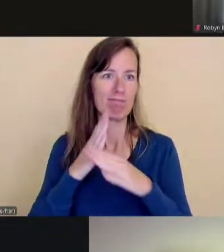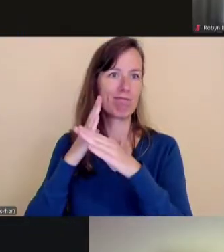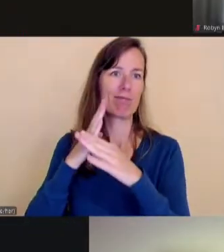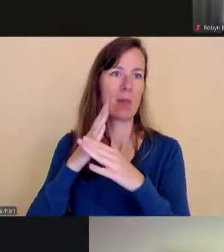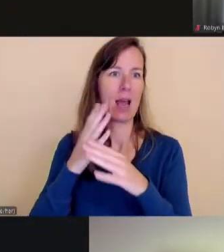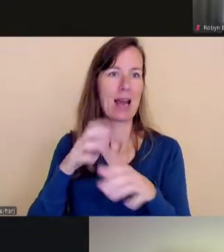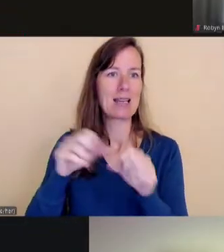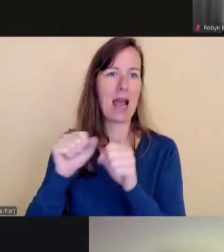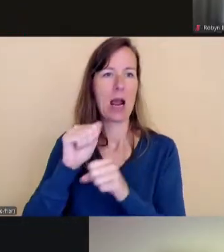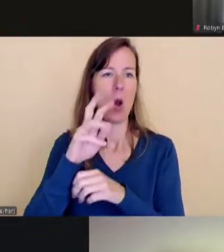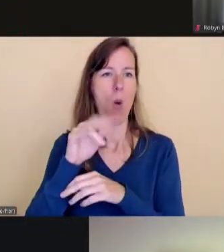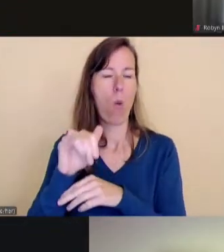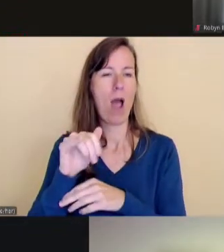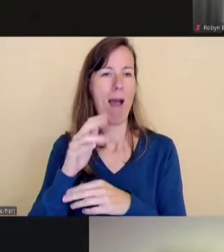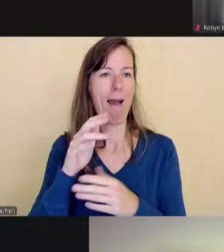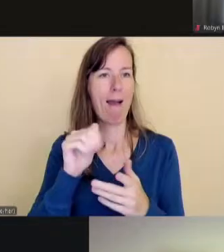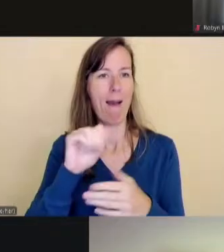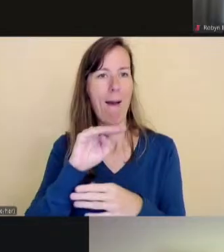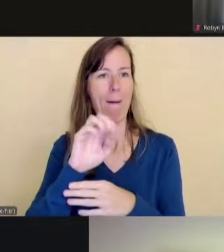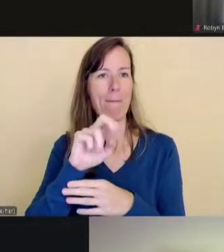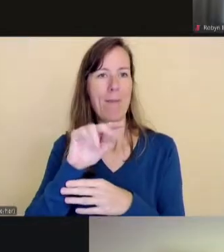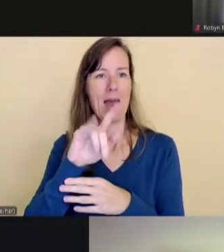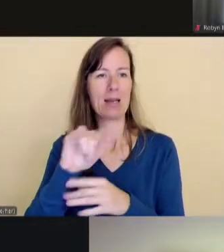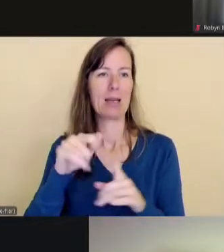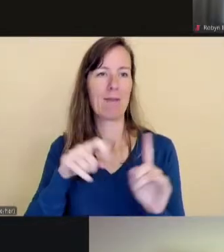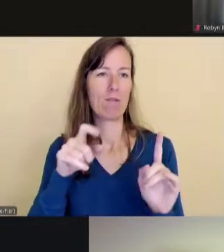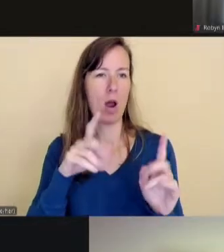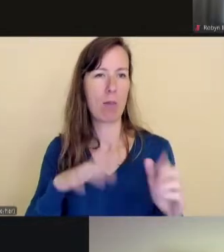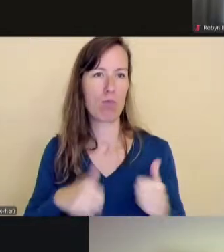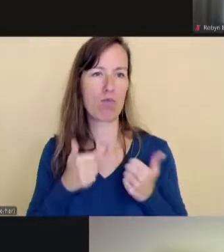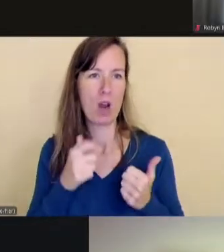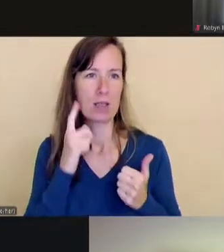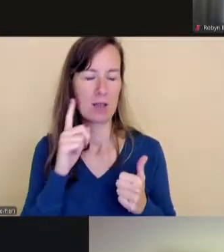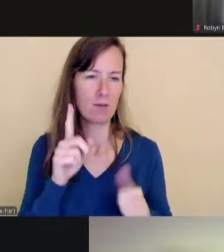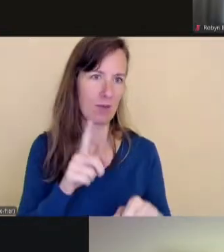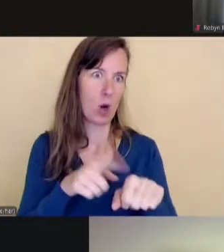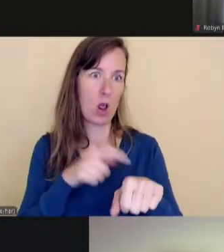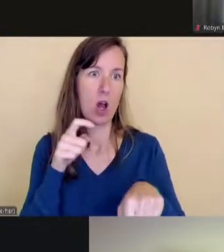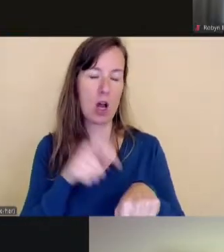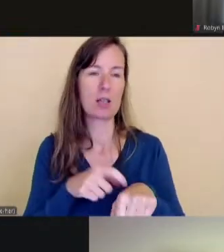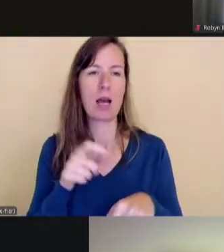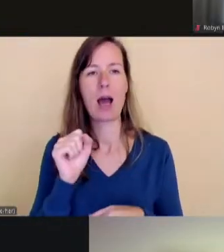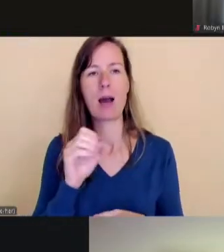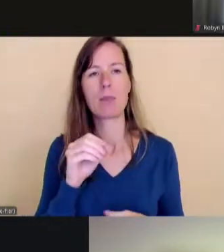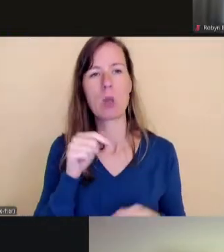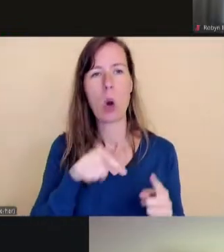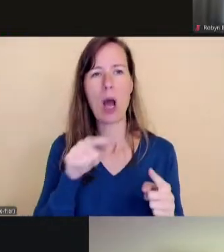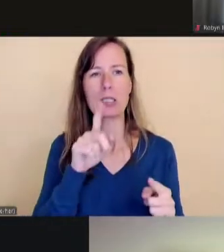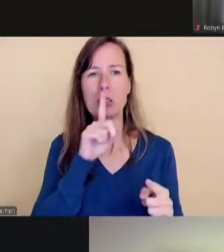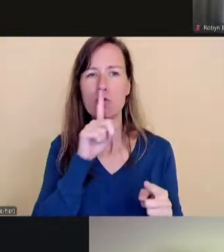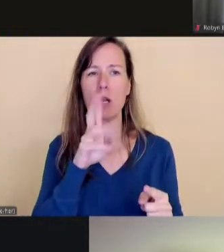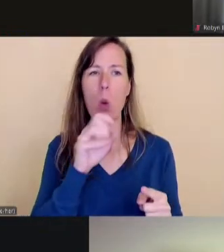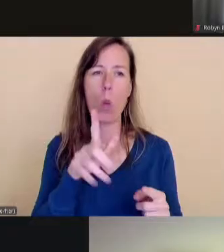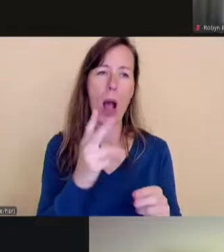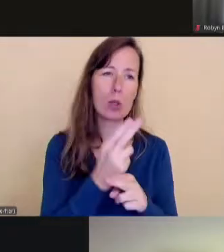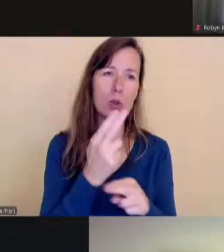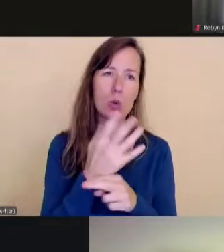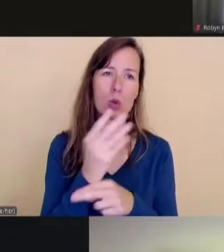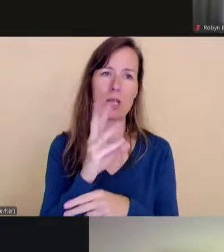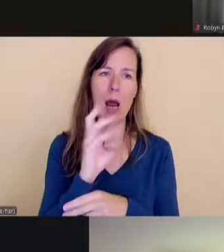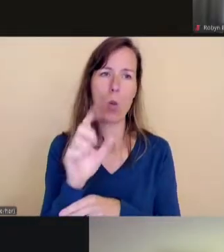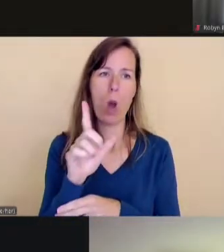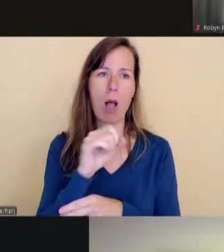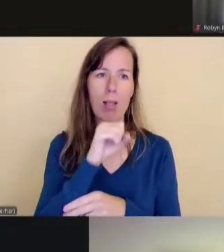And it is a well-used and well-loved amenity in our community. So it's really imperative that we make sure